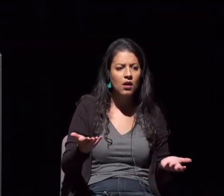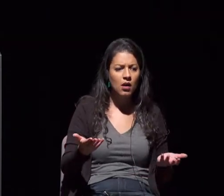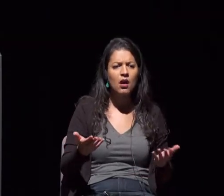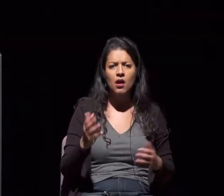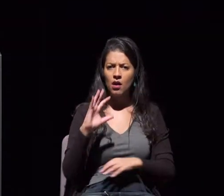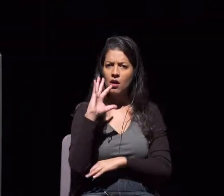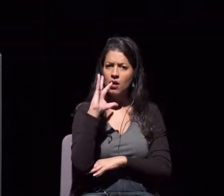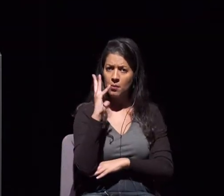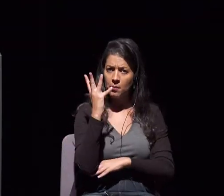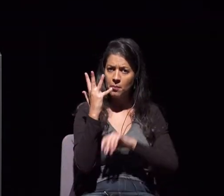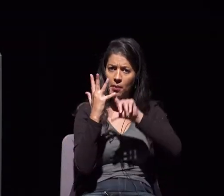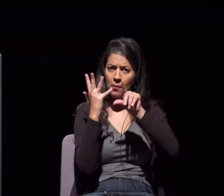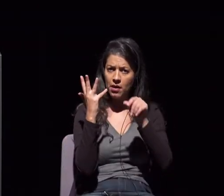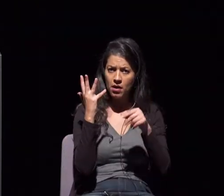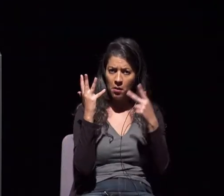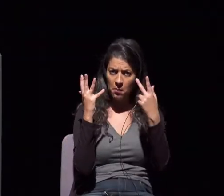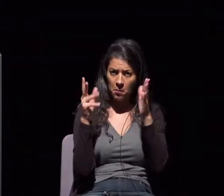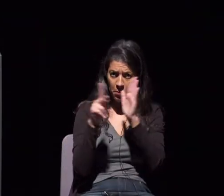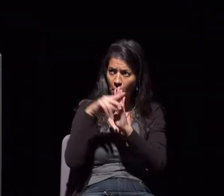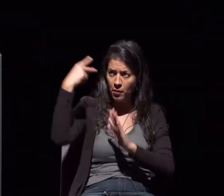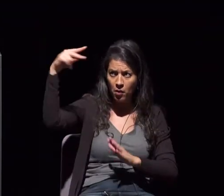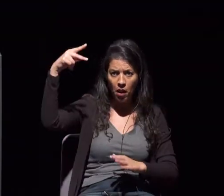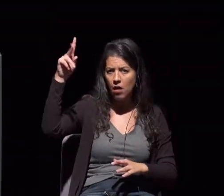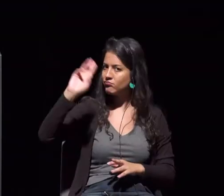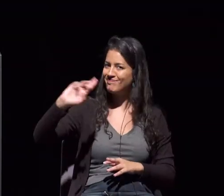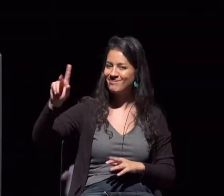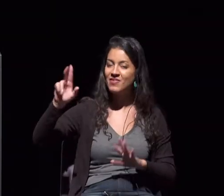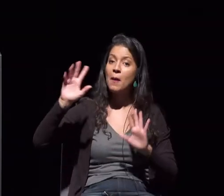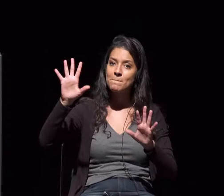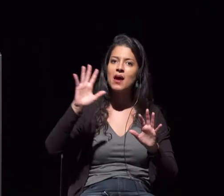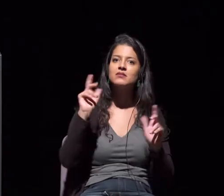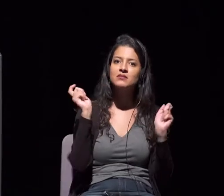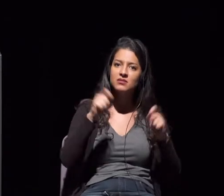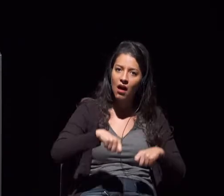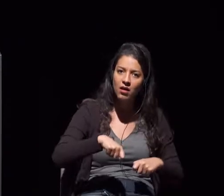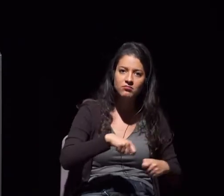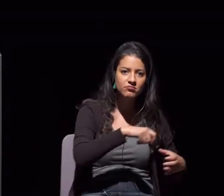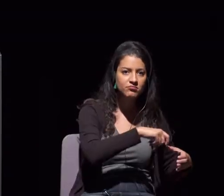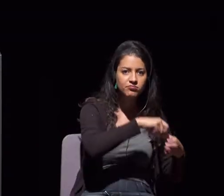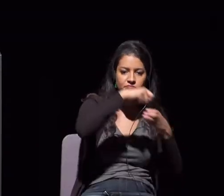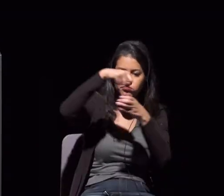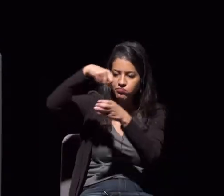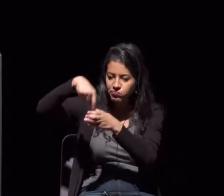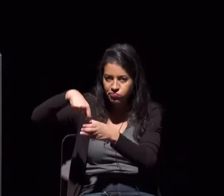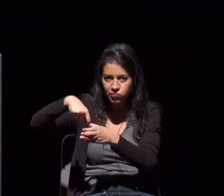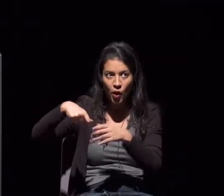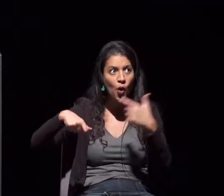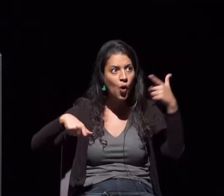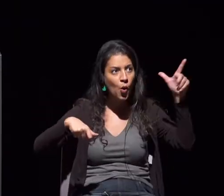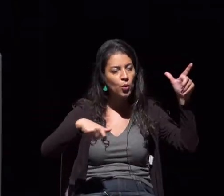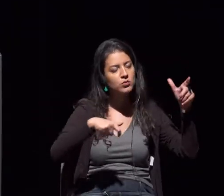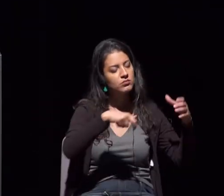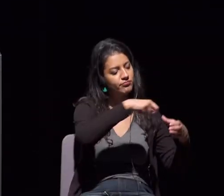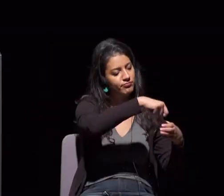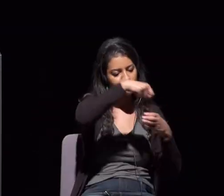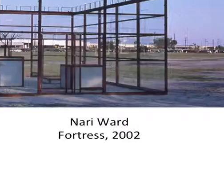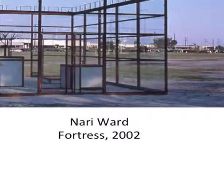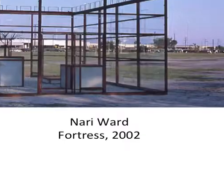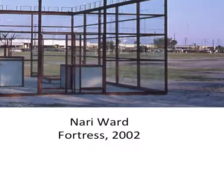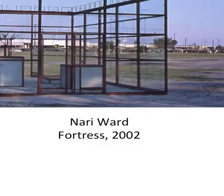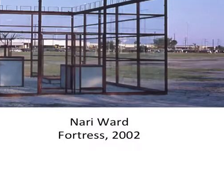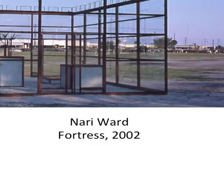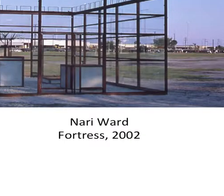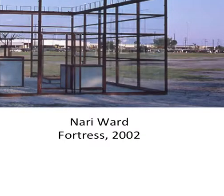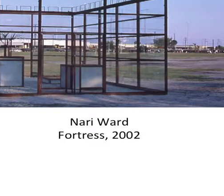thrive in this new landscape, you know. And so in the notion of the fortress being, again, this idea